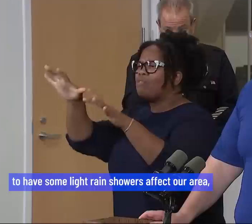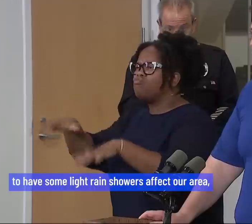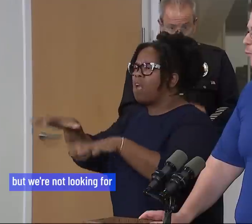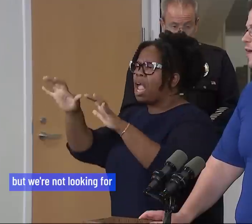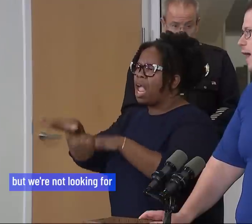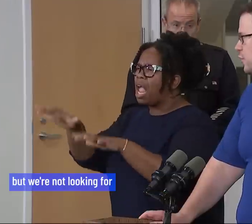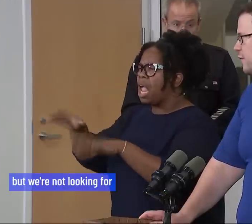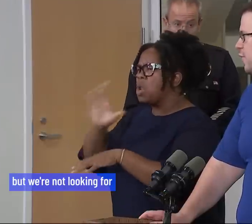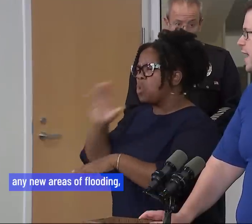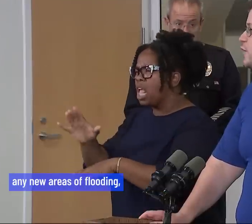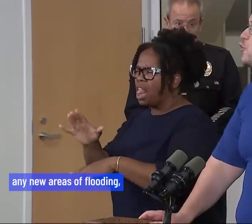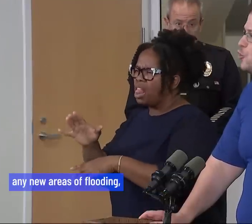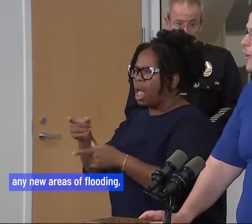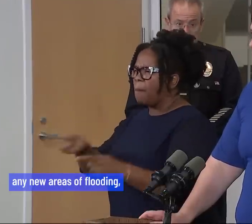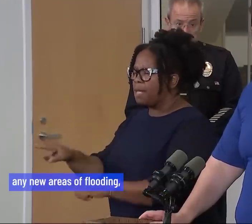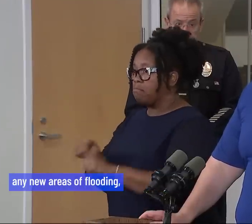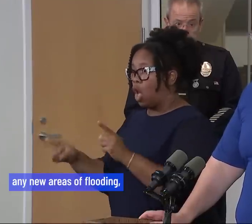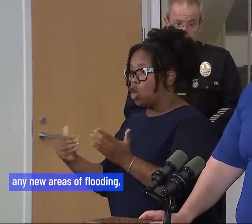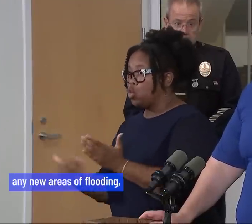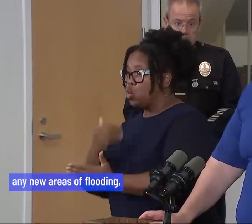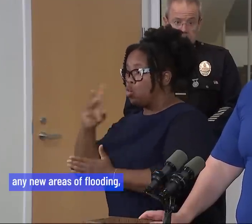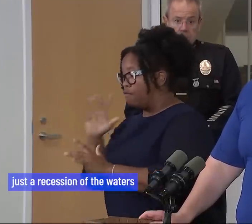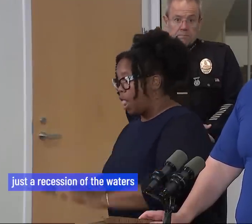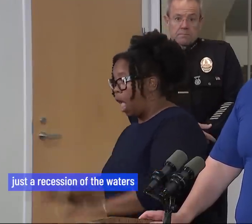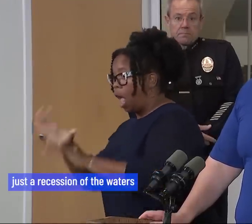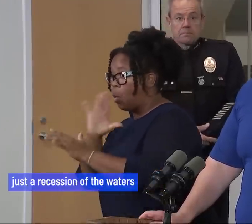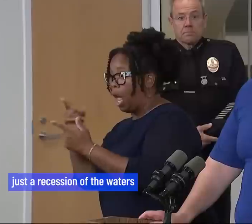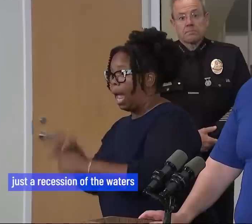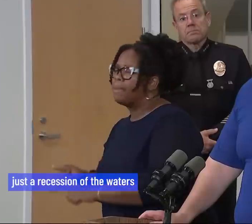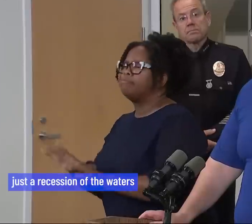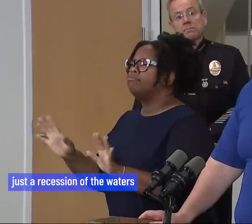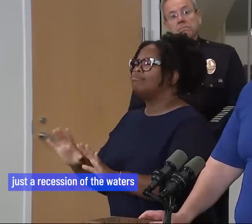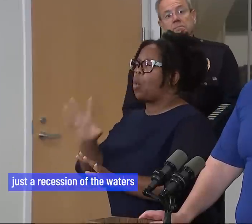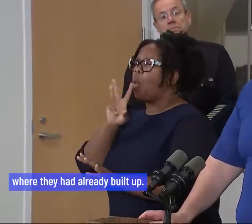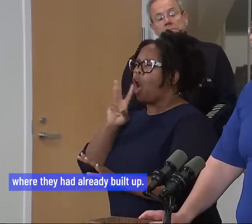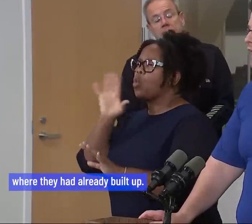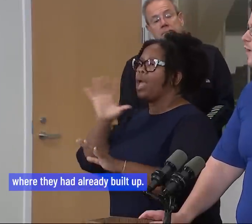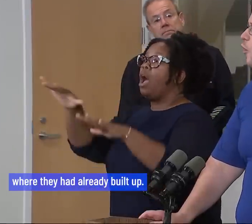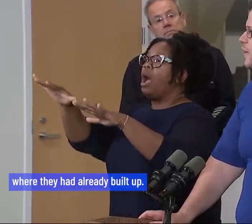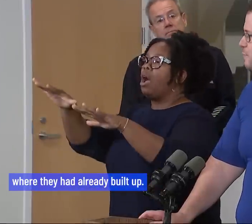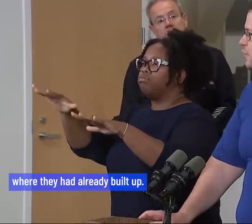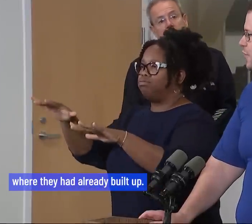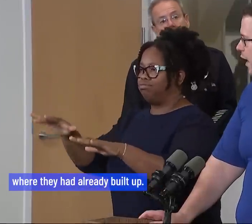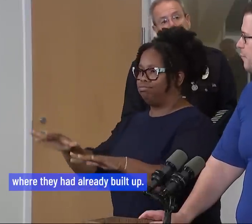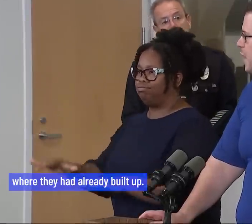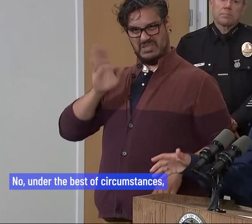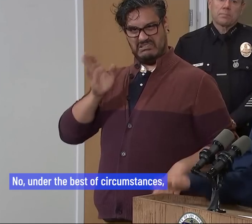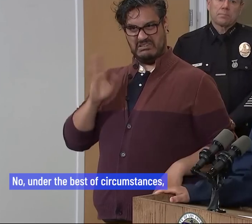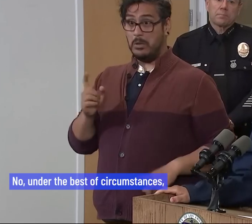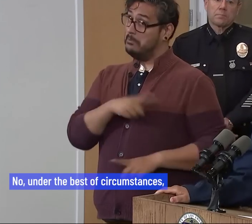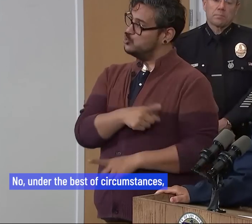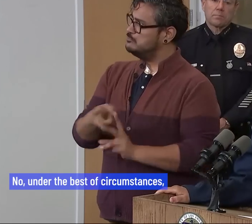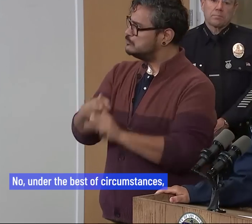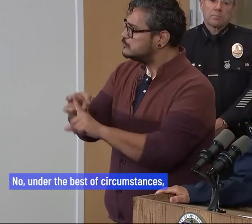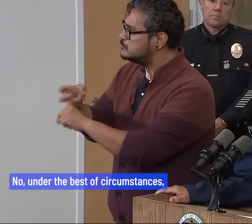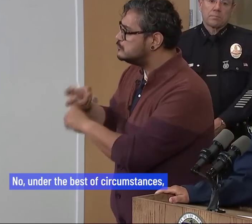our area, but we're not looking for any new areas of flooding, just a recession of the waters where they had already built up. You know, under